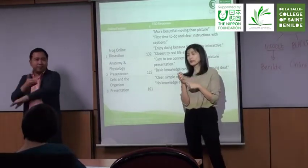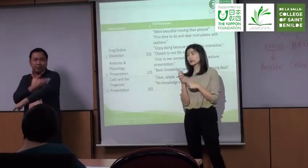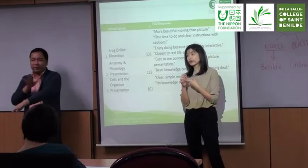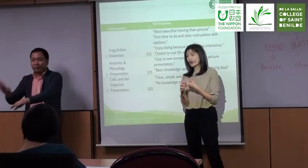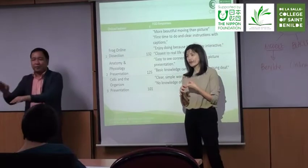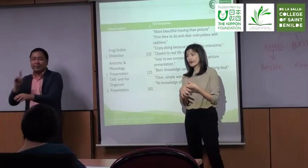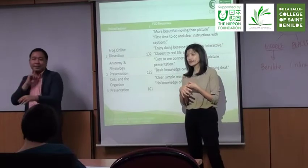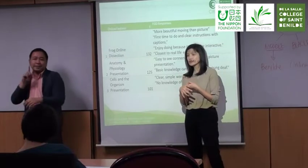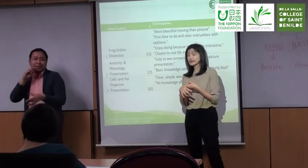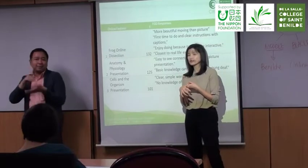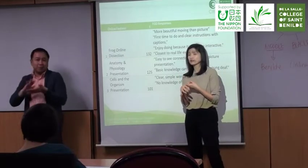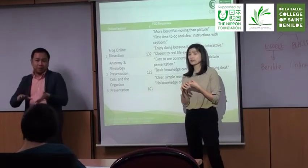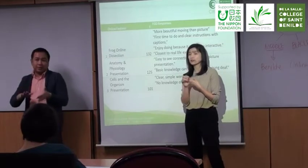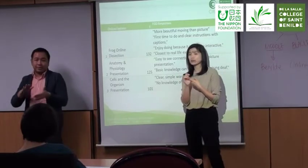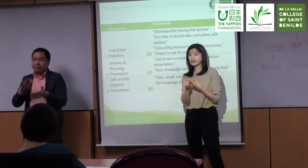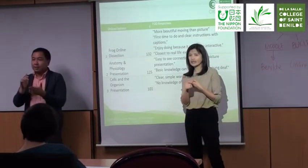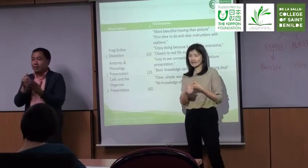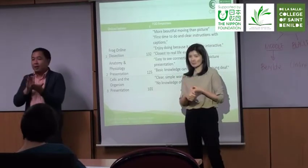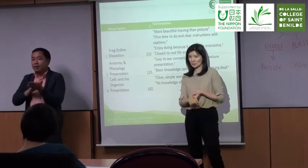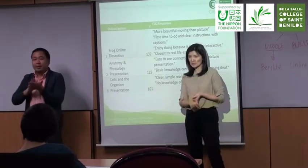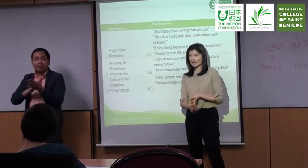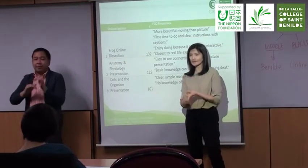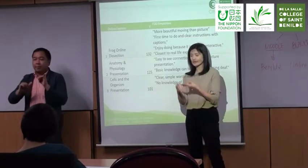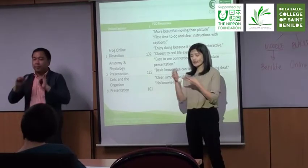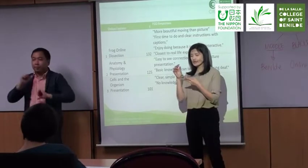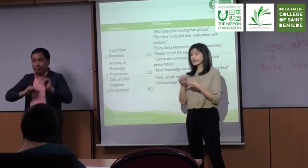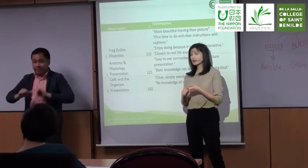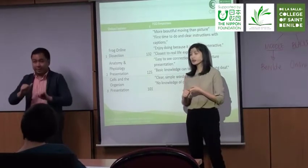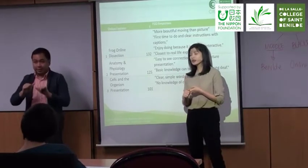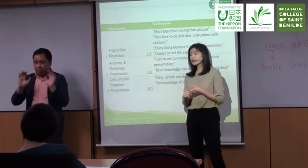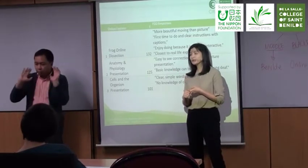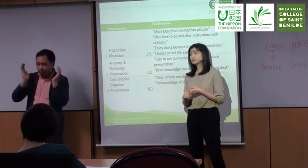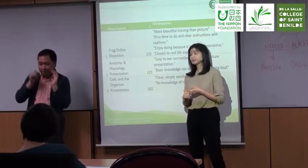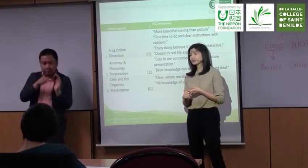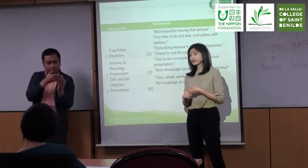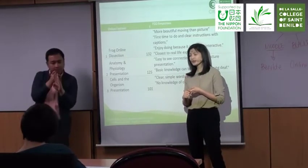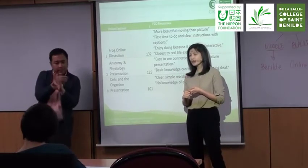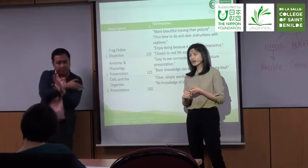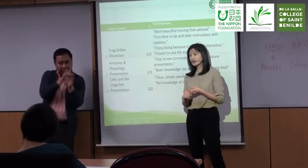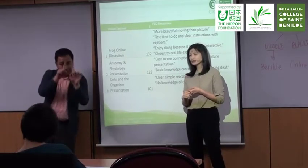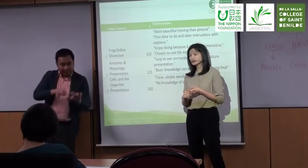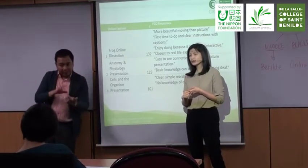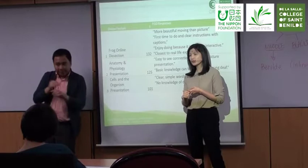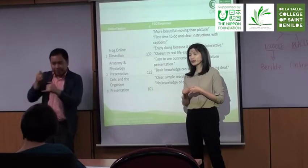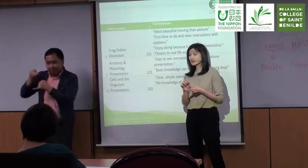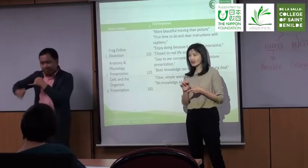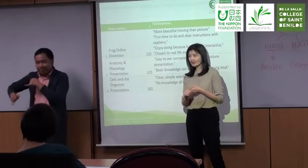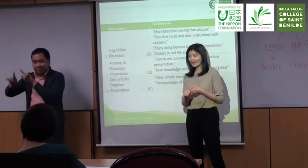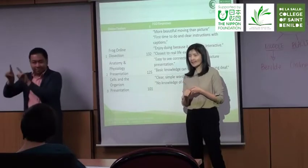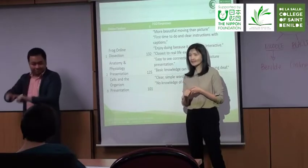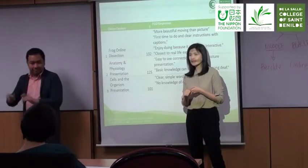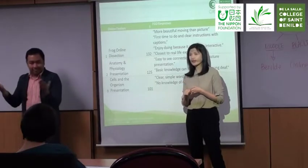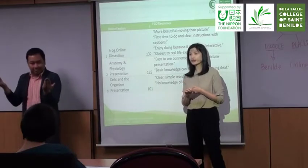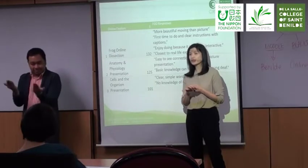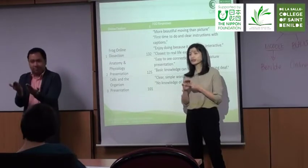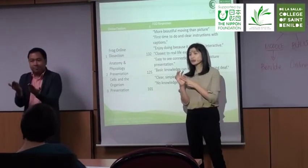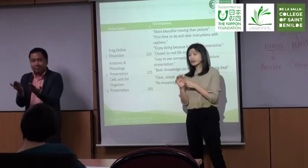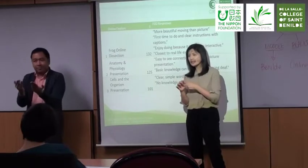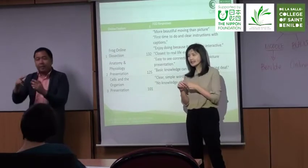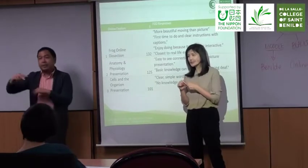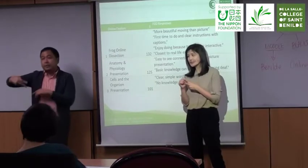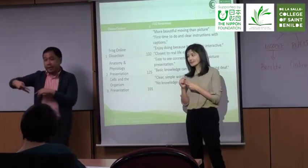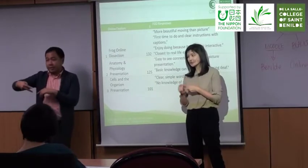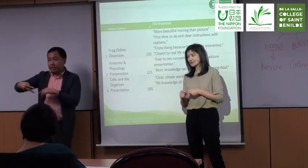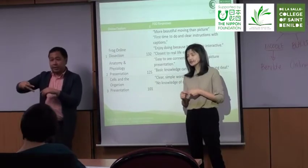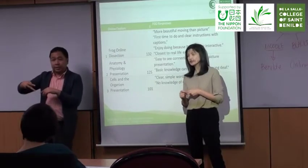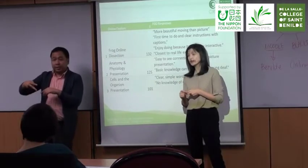their academic performance for the pre-test and post-test. Secondly, with the survey, they are